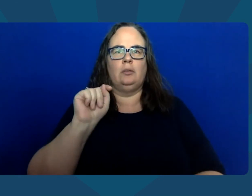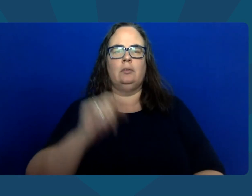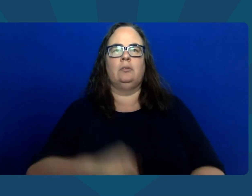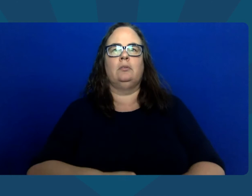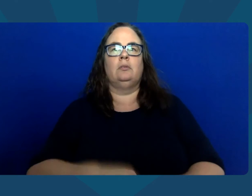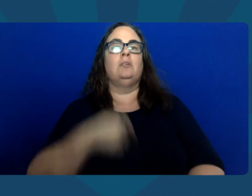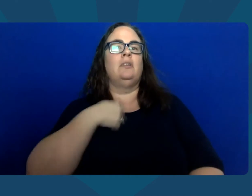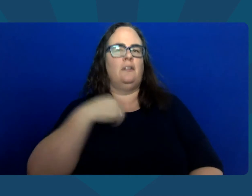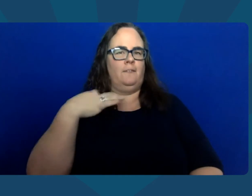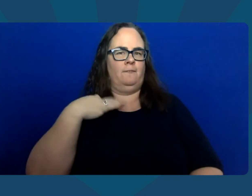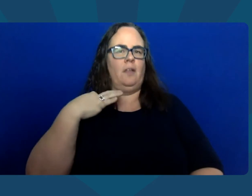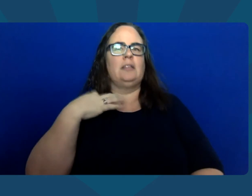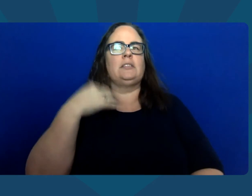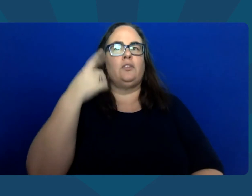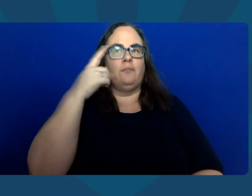technician sergeant.